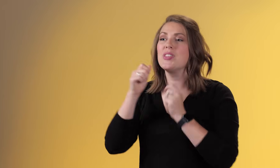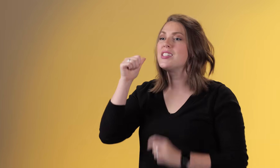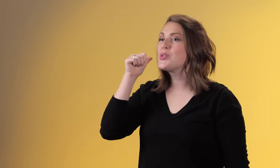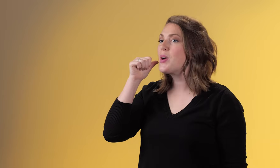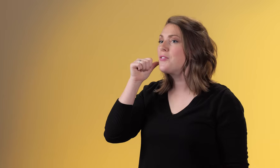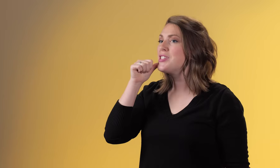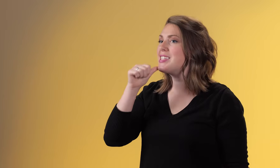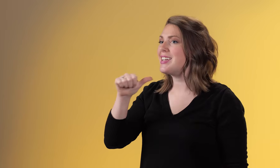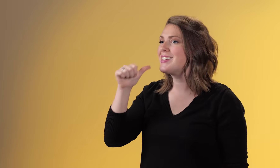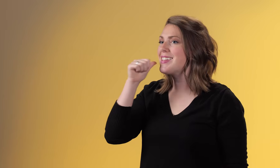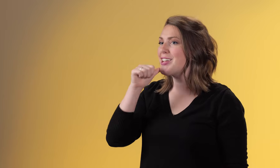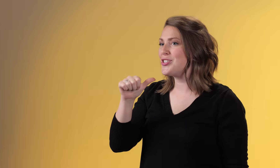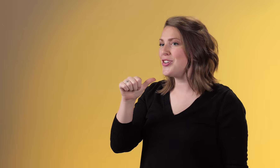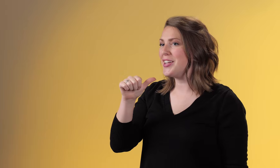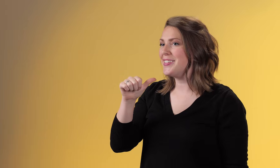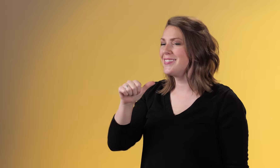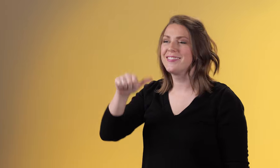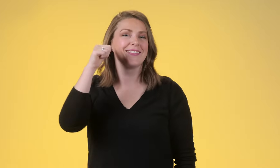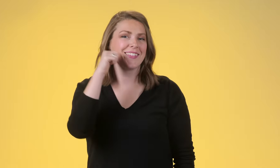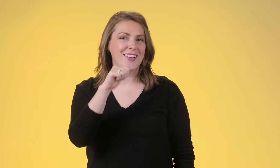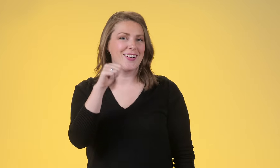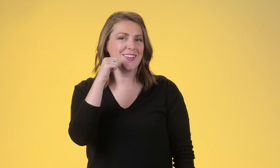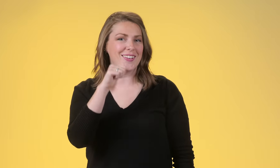is referencing to that string. Girl.